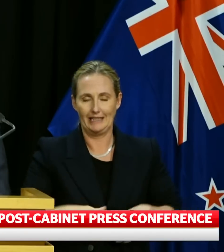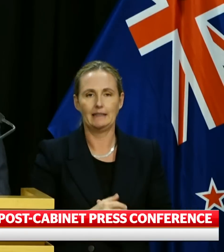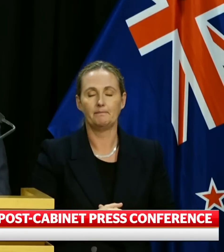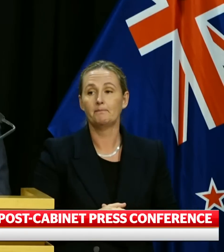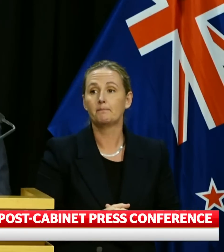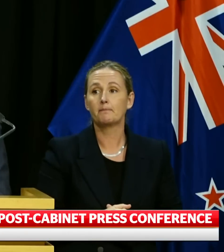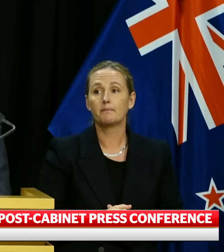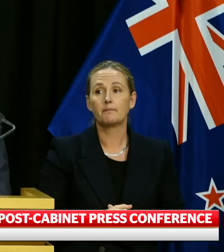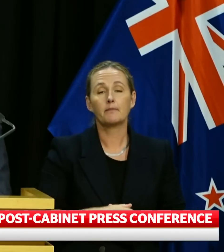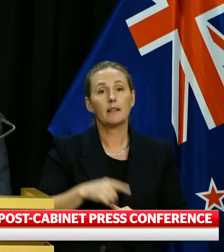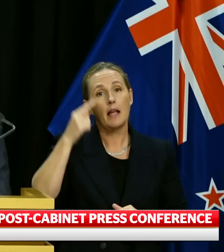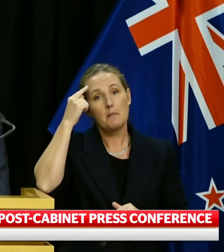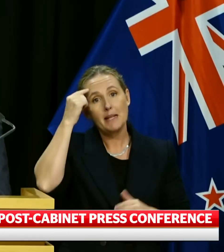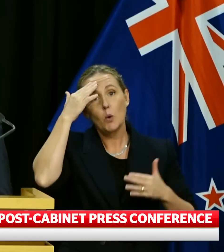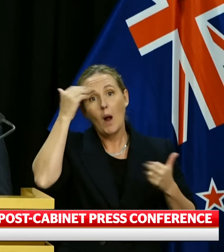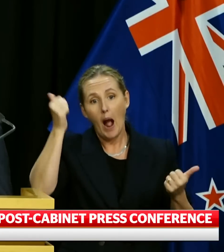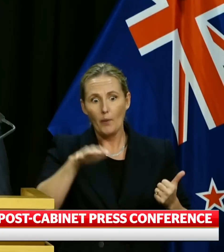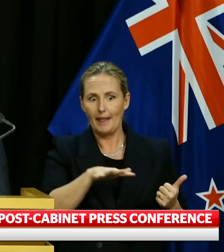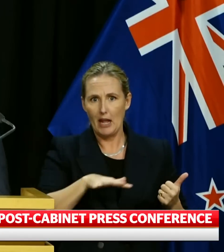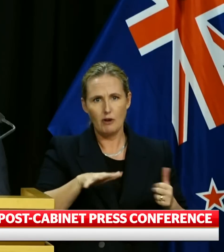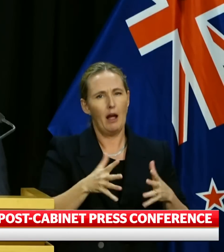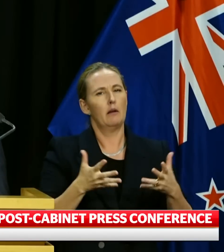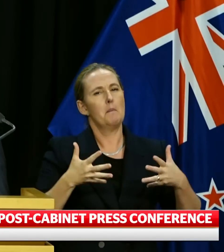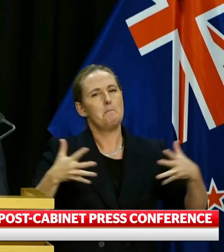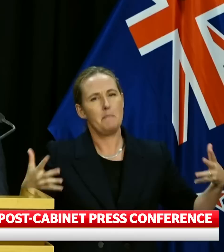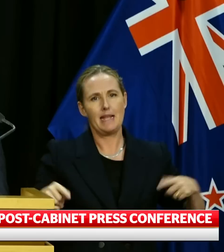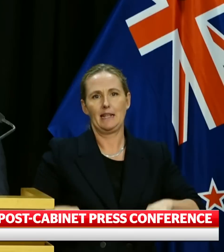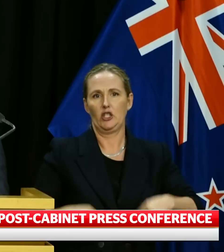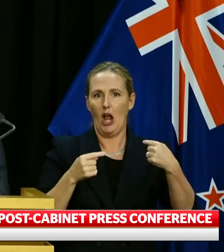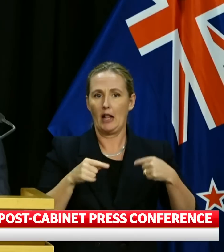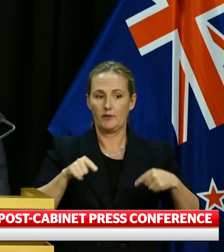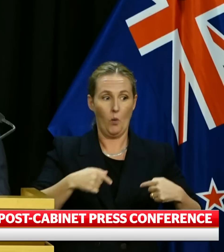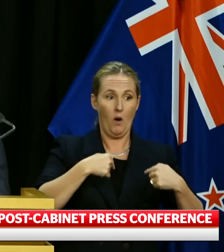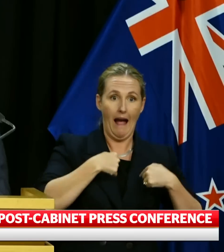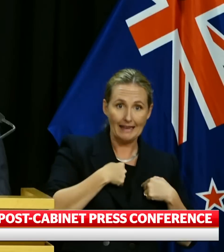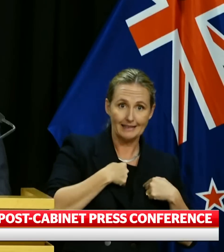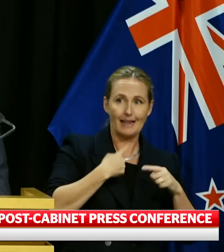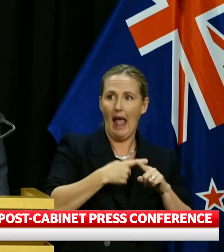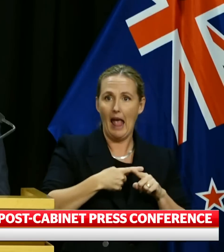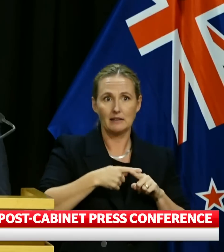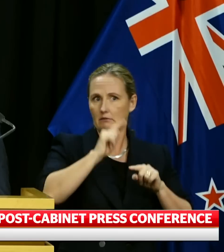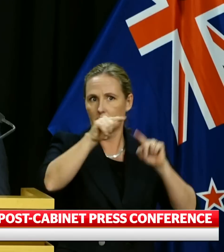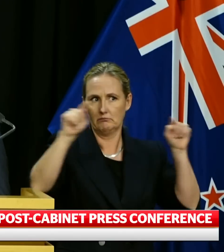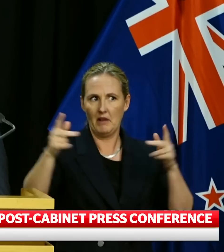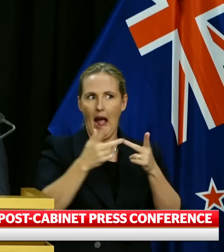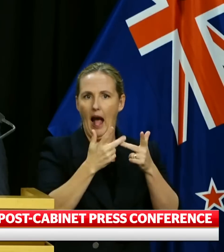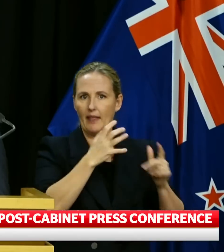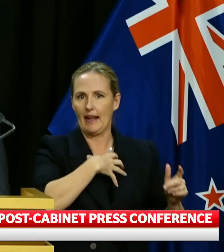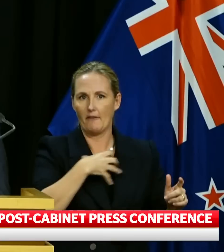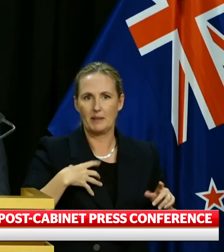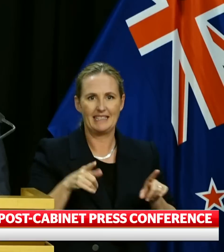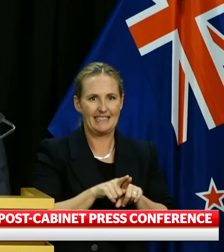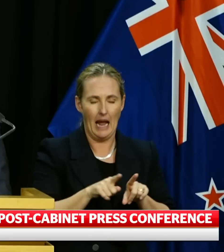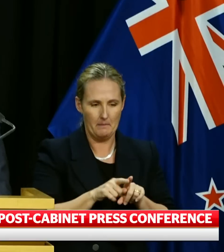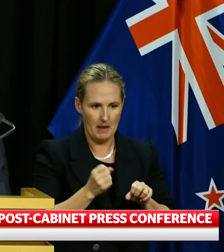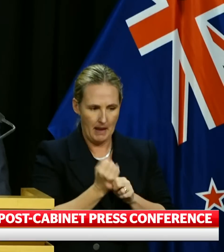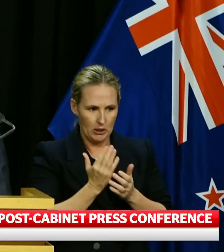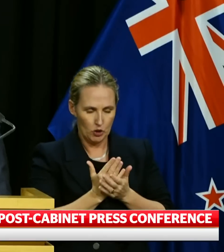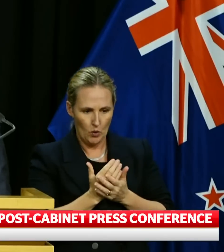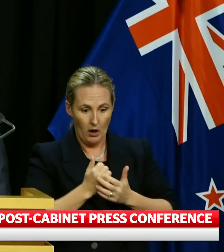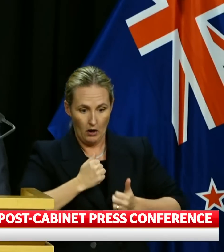a really big challenge for ours and every other government, to make sure that we're getting the right support into the right